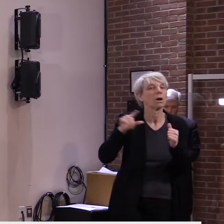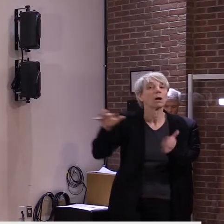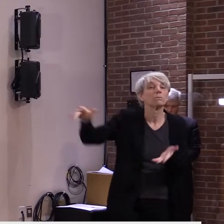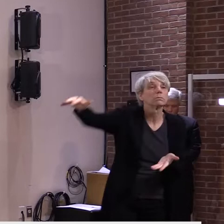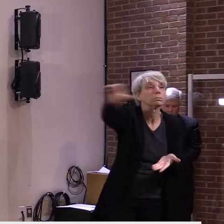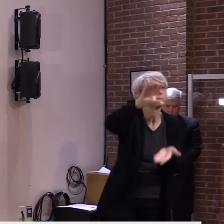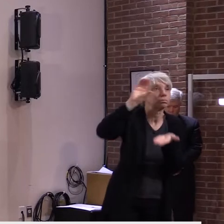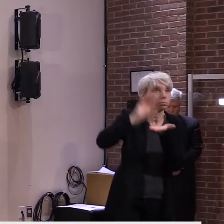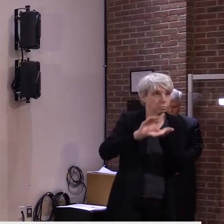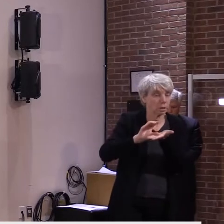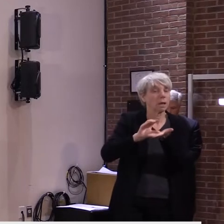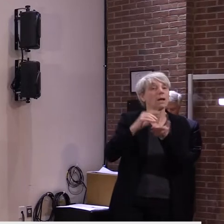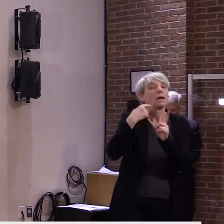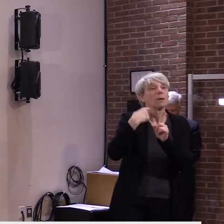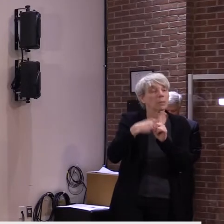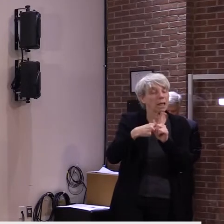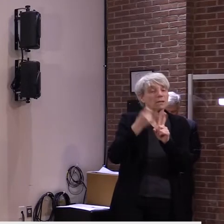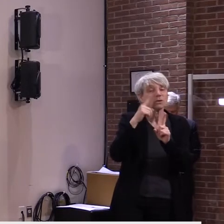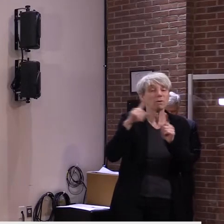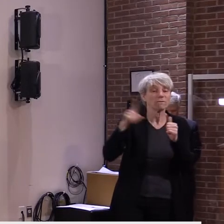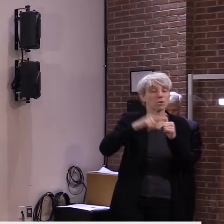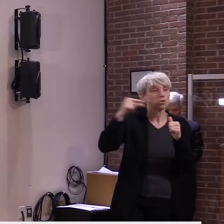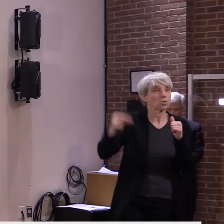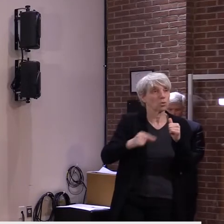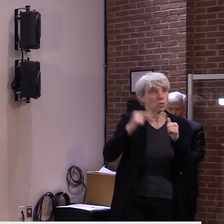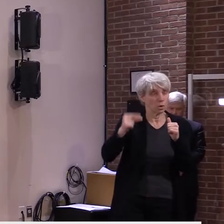pay taxes on the first